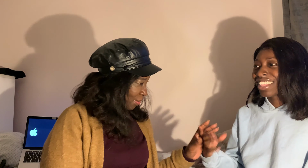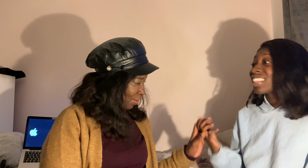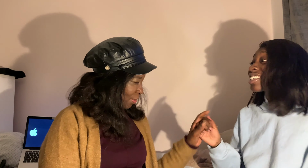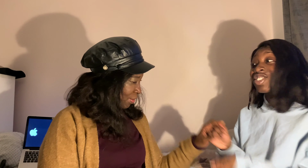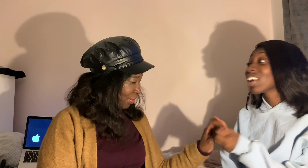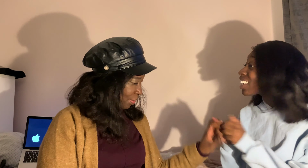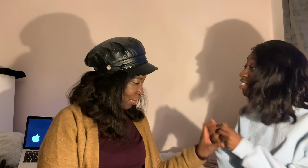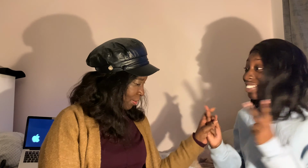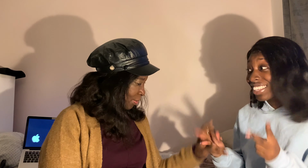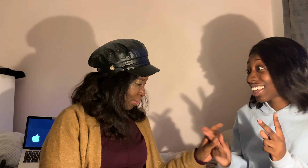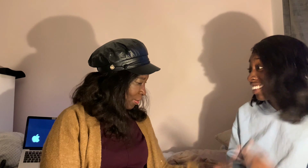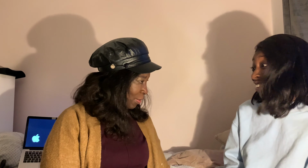It's changed again.